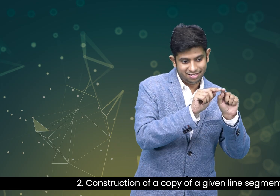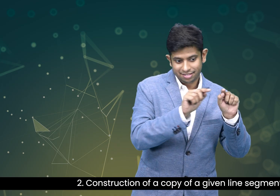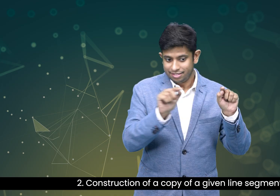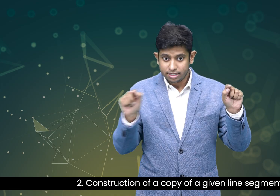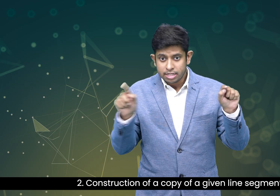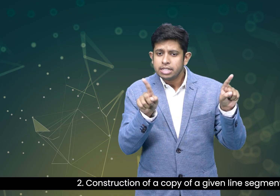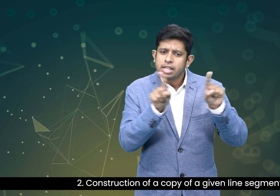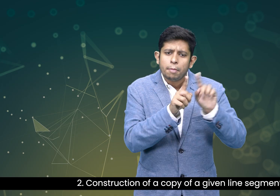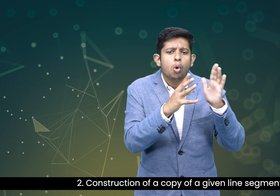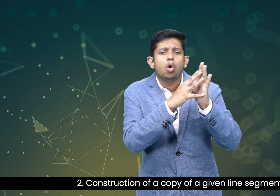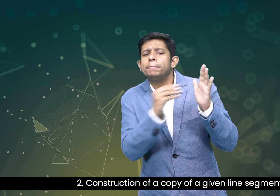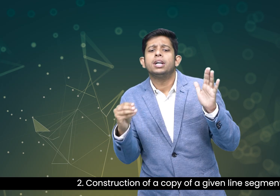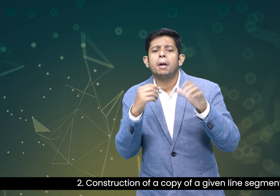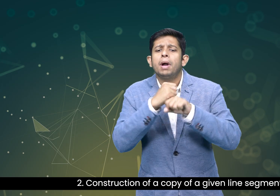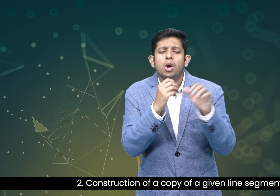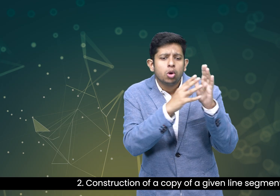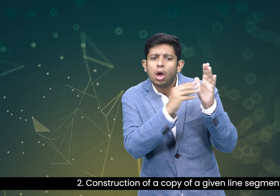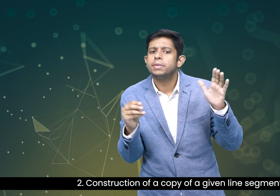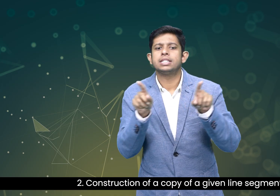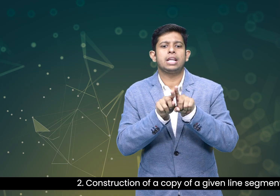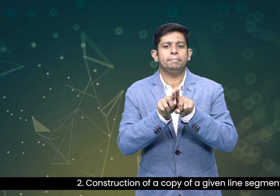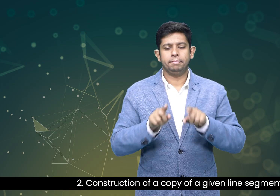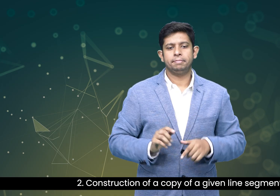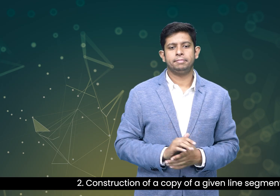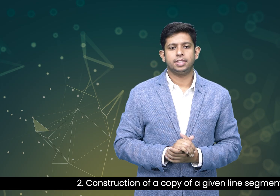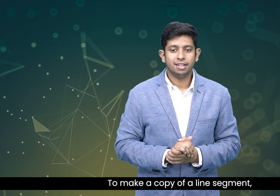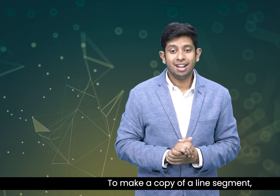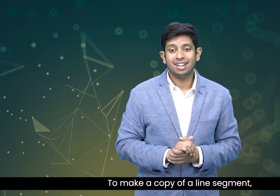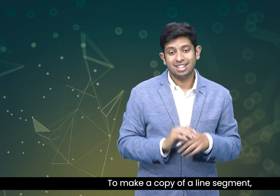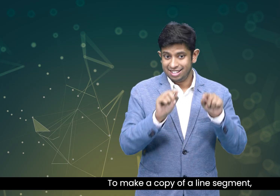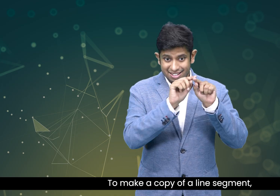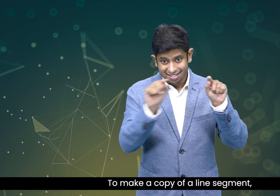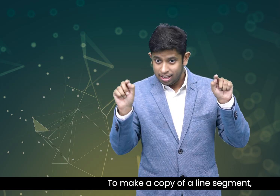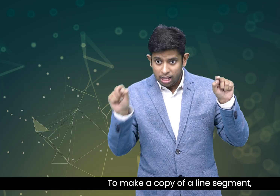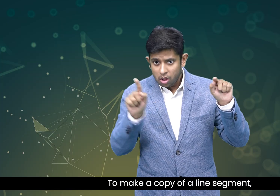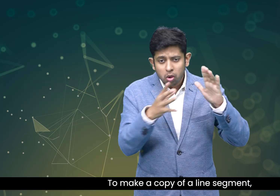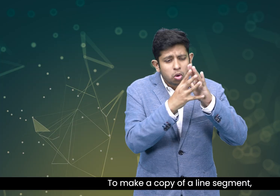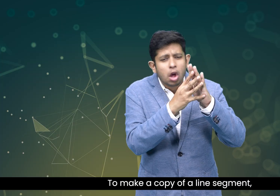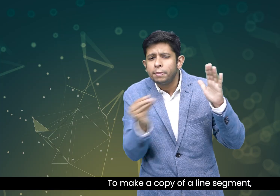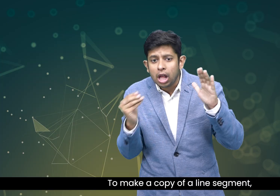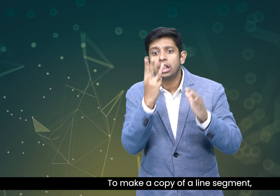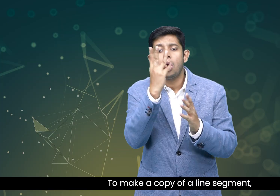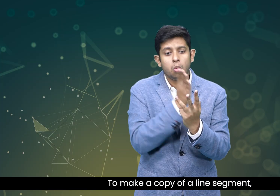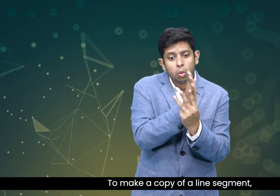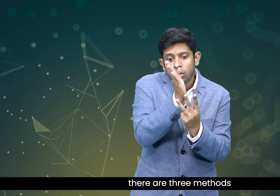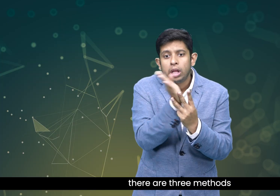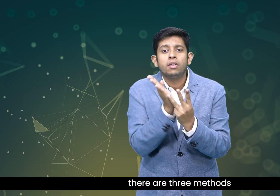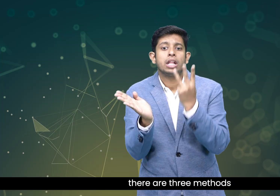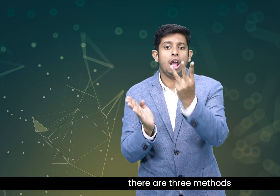Second one, construction of a copy of a given line segment. To make a copy of a line segment, there are three